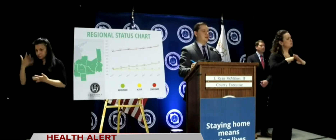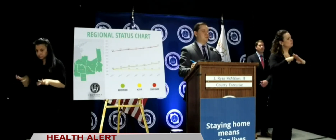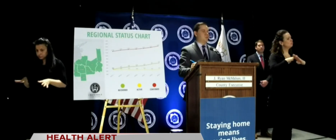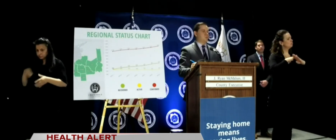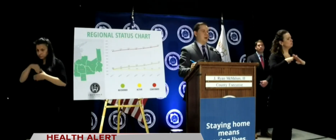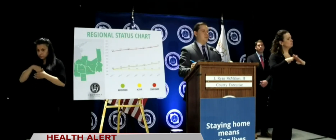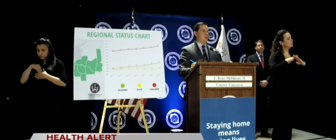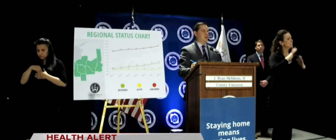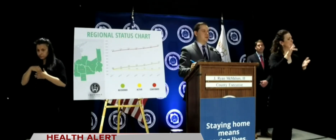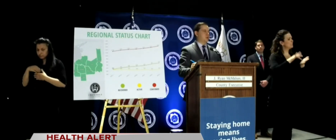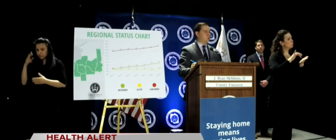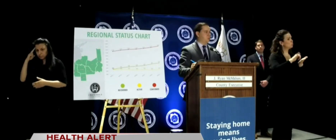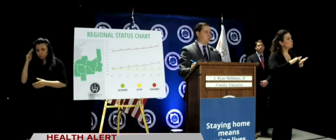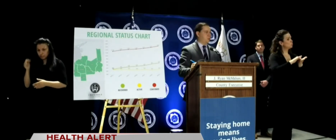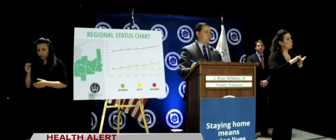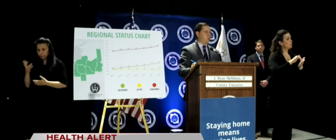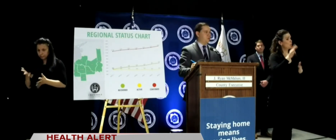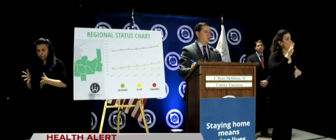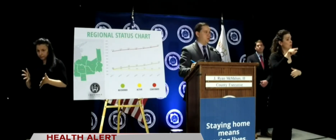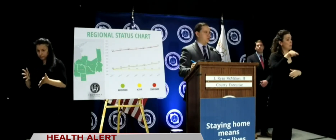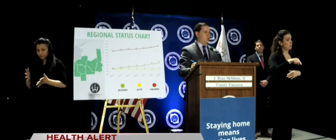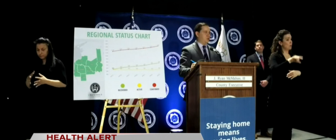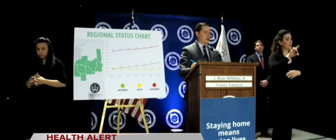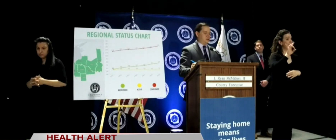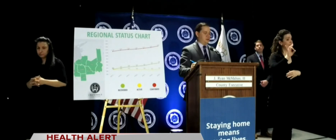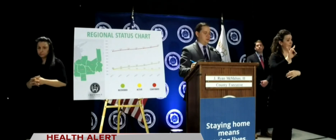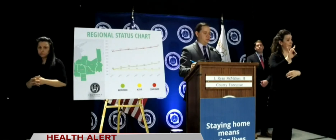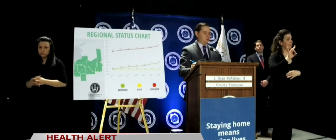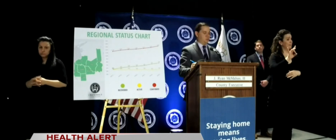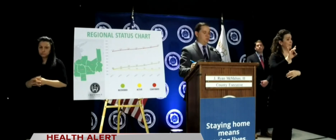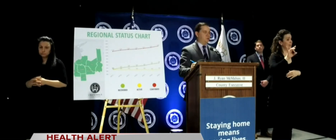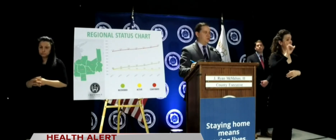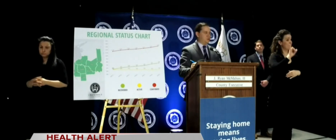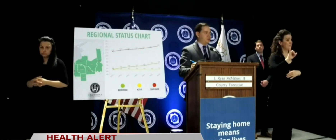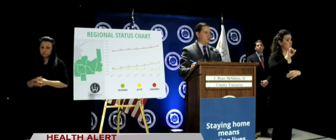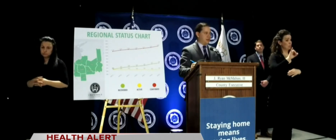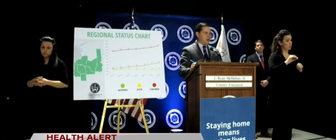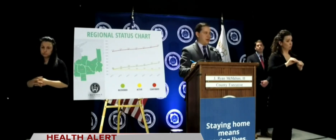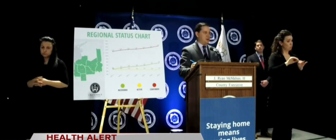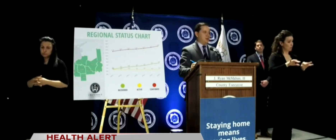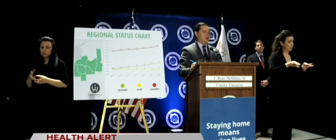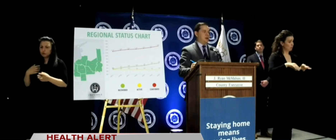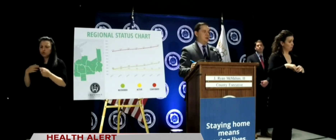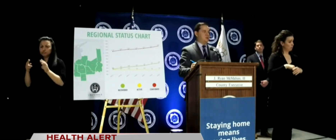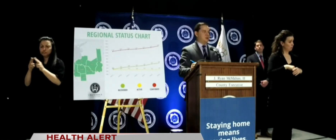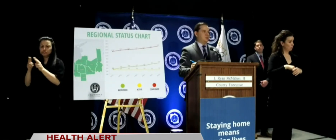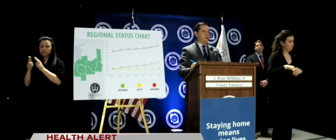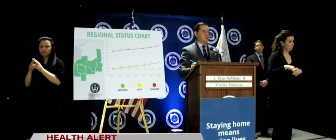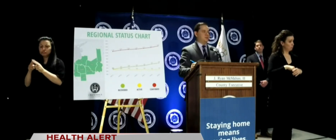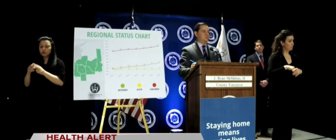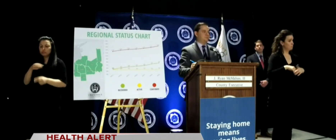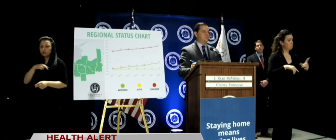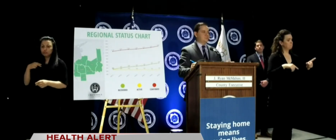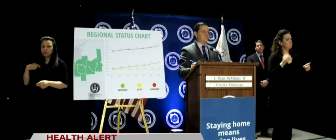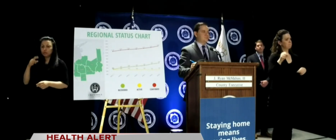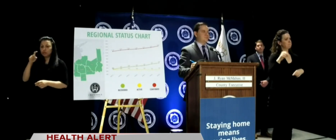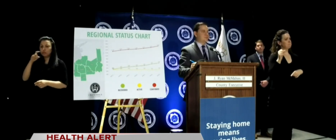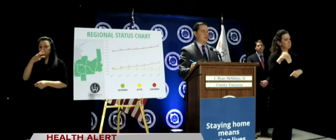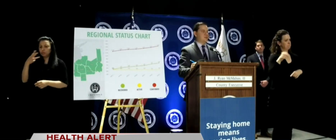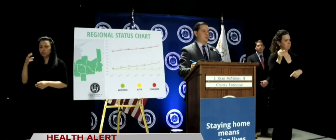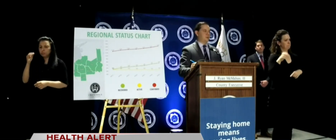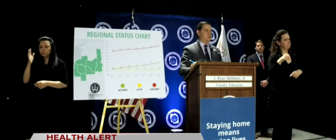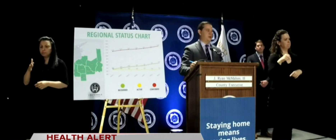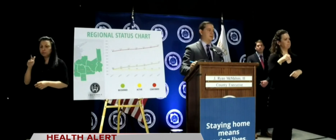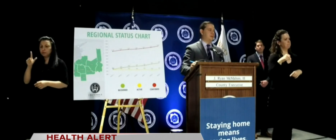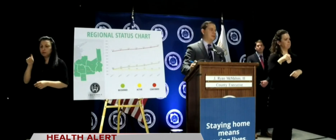I met with Dr. Gupta before this briefing, going over a lot of things. We briefly touched on that. Certainly,